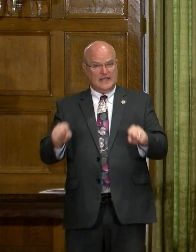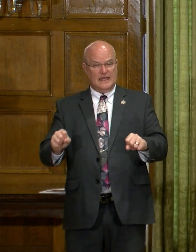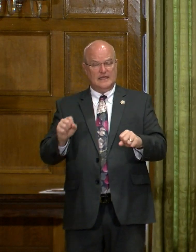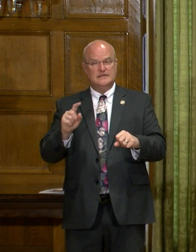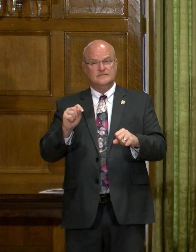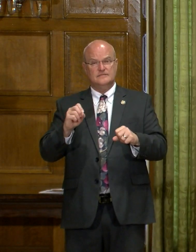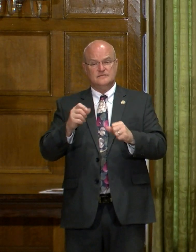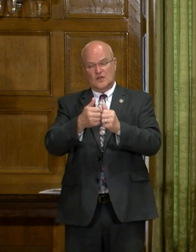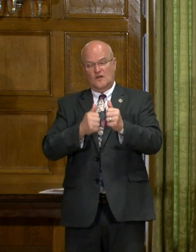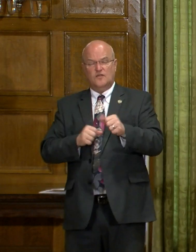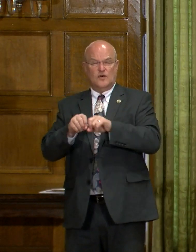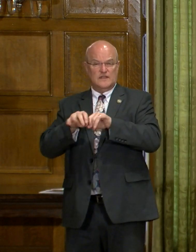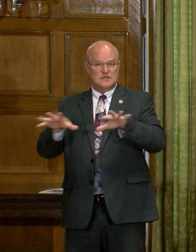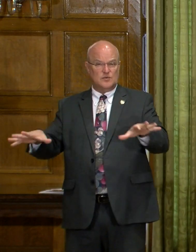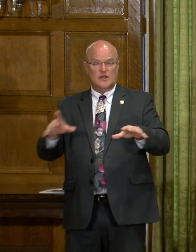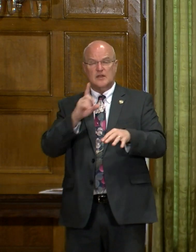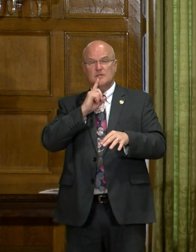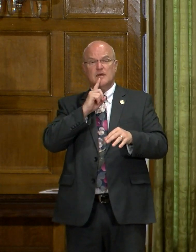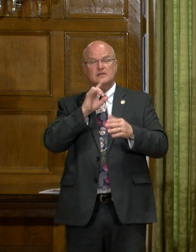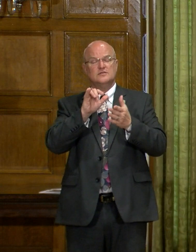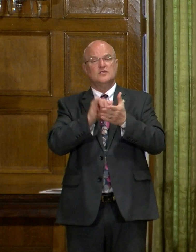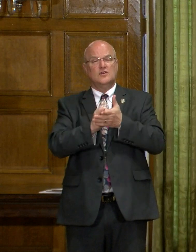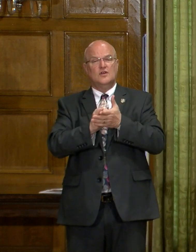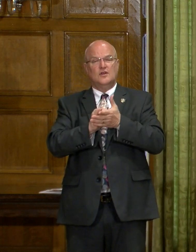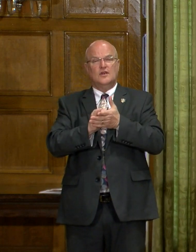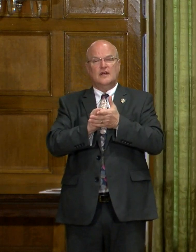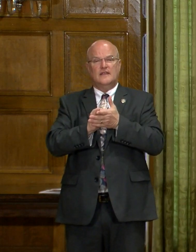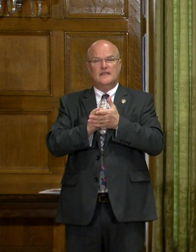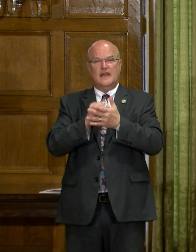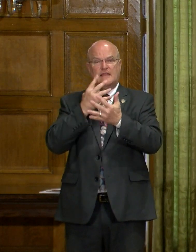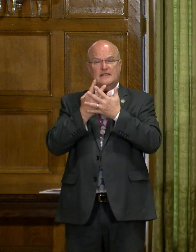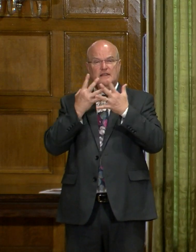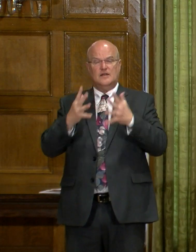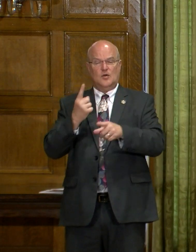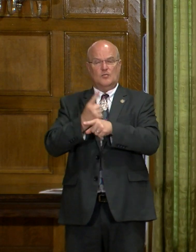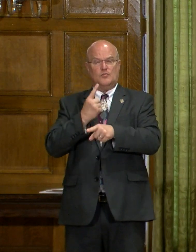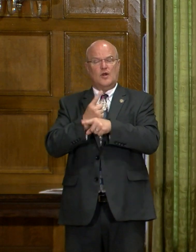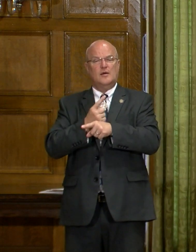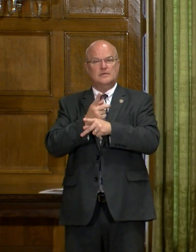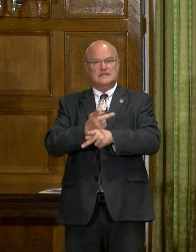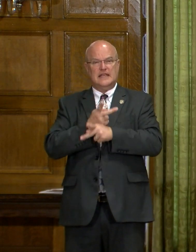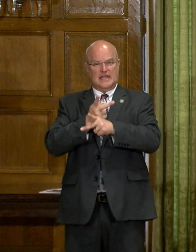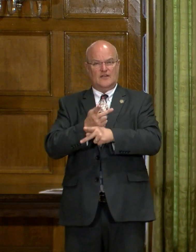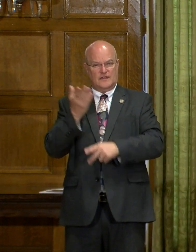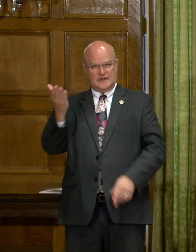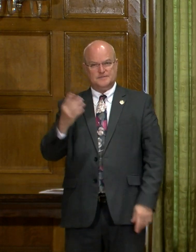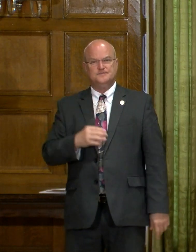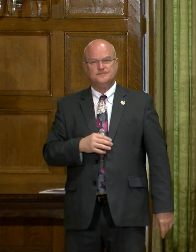can to avoid the spread and to make sure that the inmates are properly taken care of.